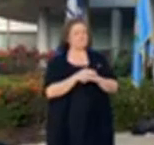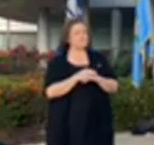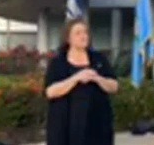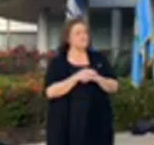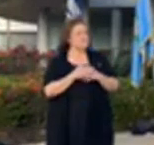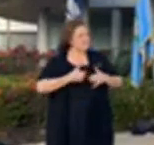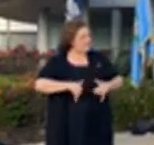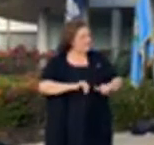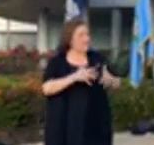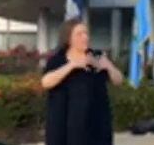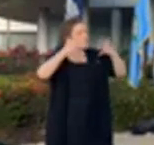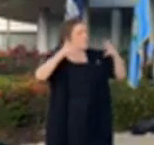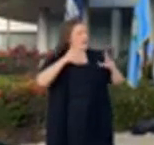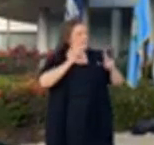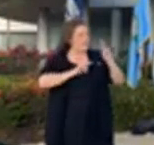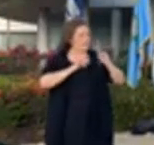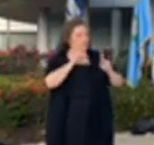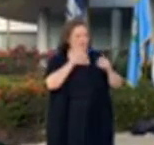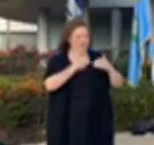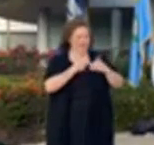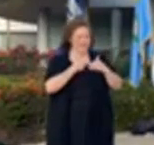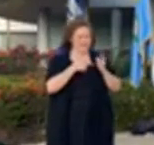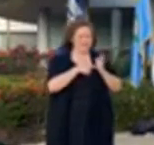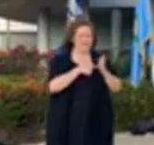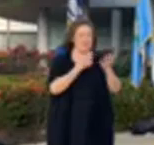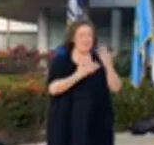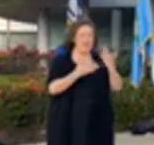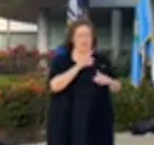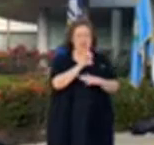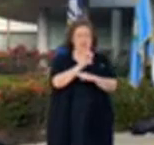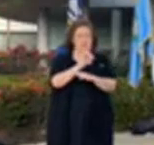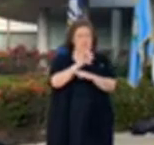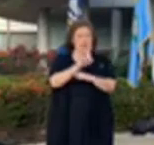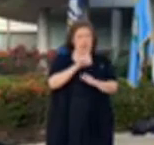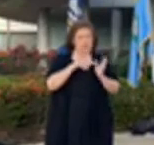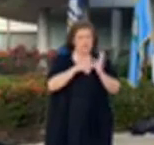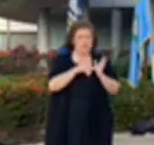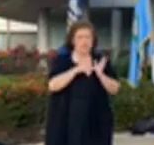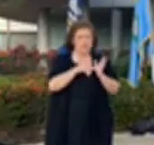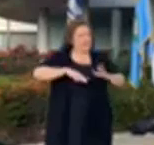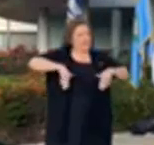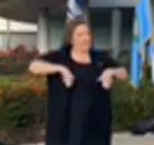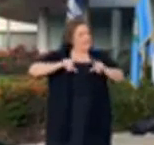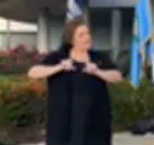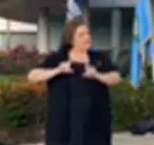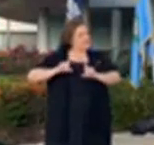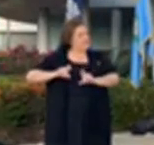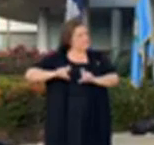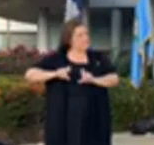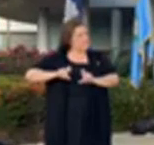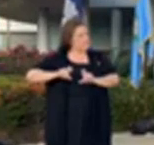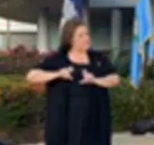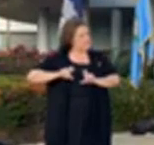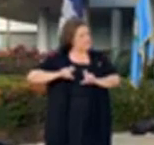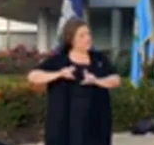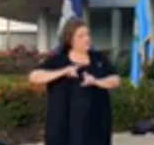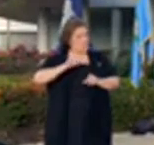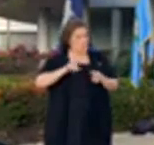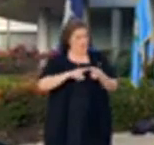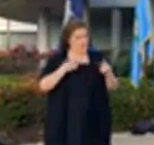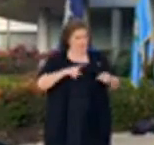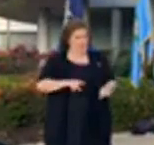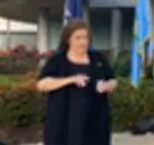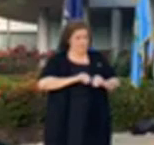of people that have symptoms, maybe mild symptoms, and they have not been tested. In outbreaks like